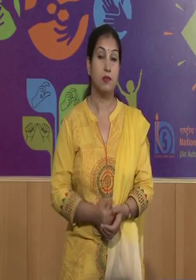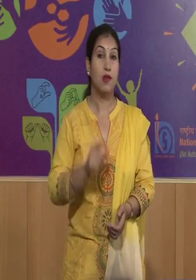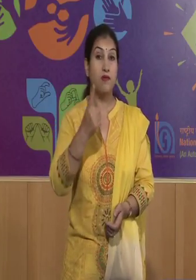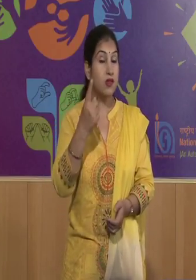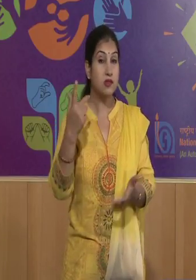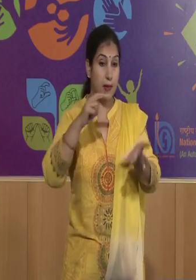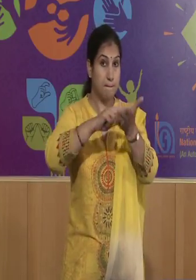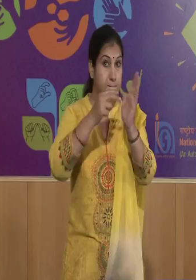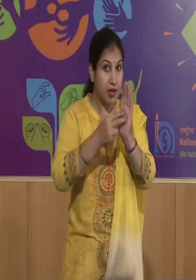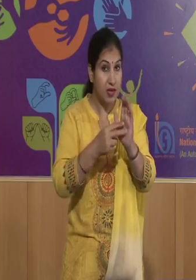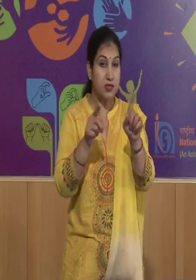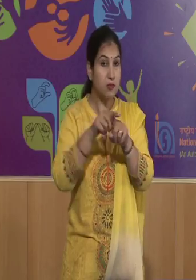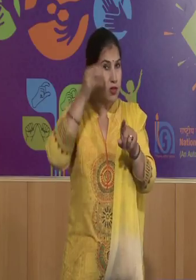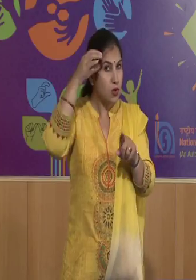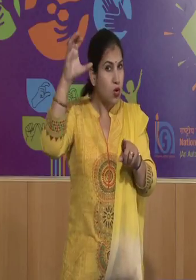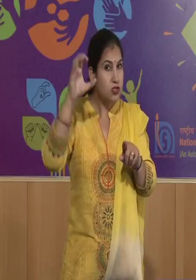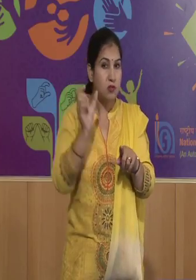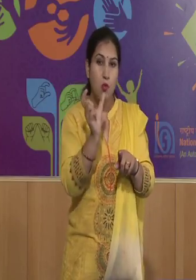Meaning and concept of Industrial Revolution.